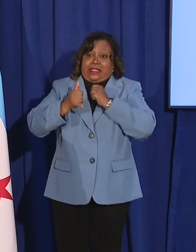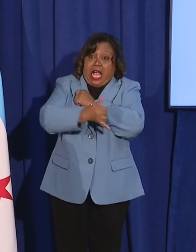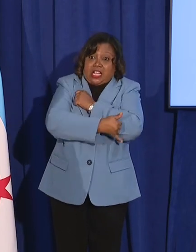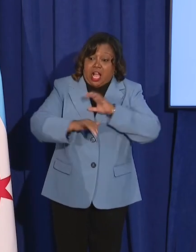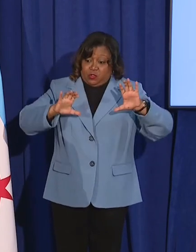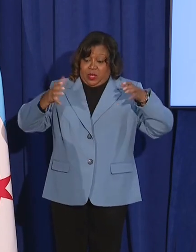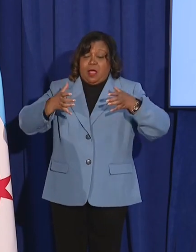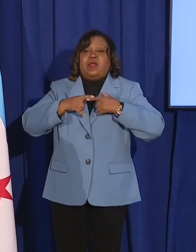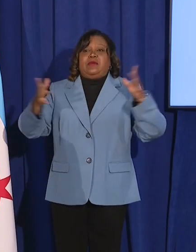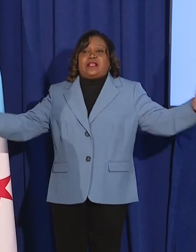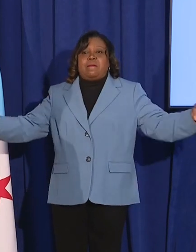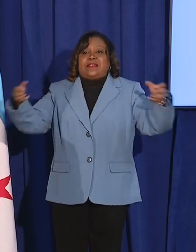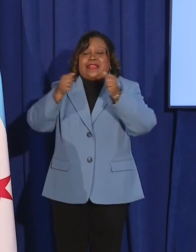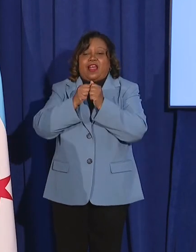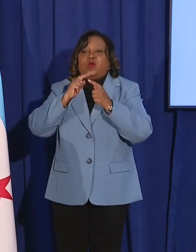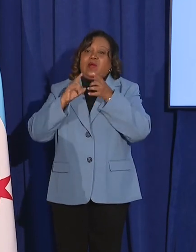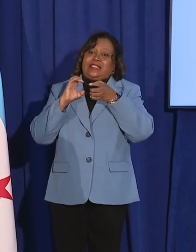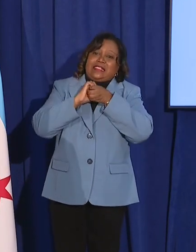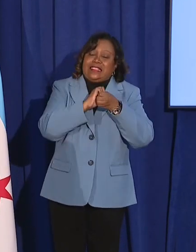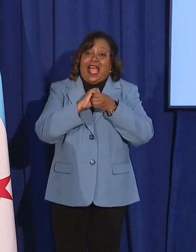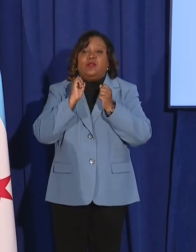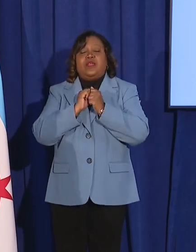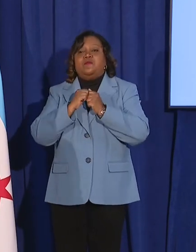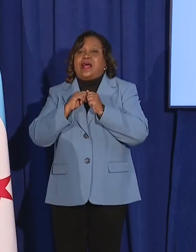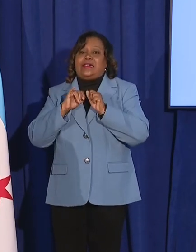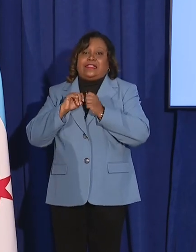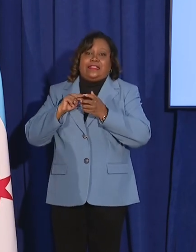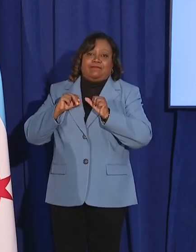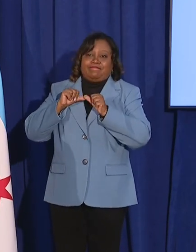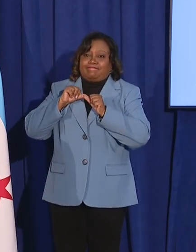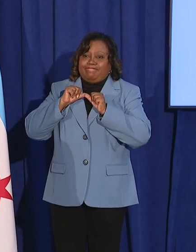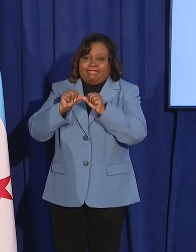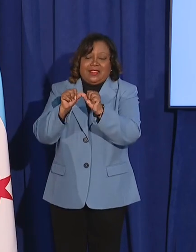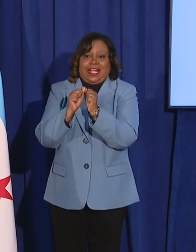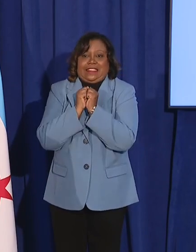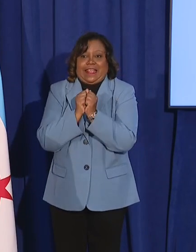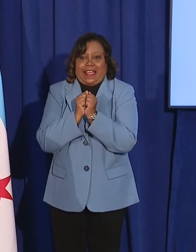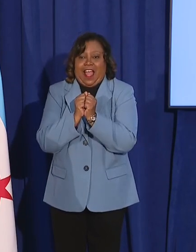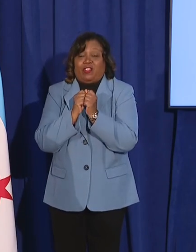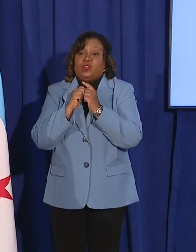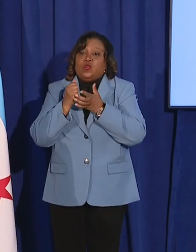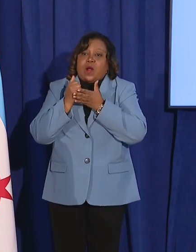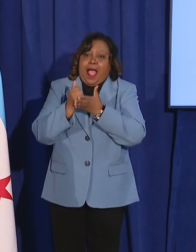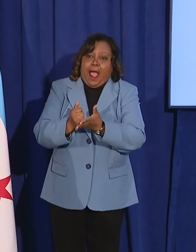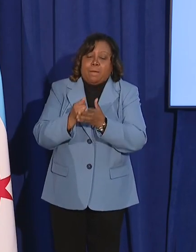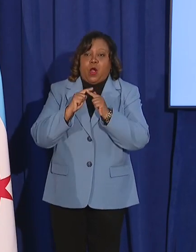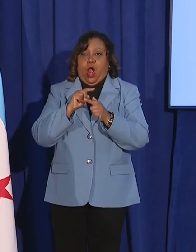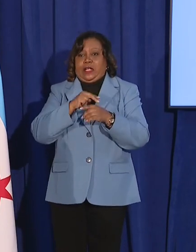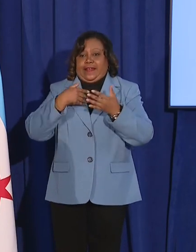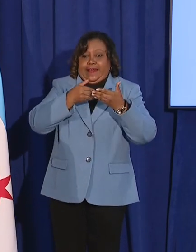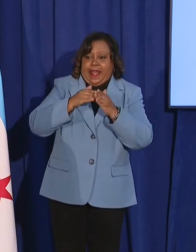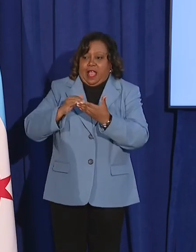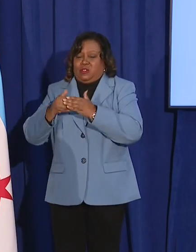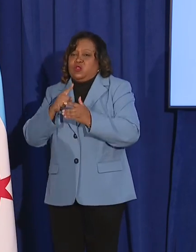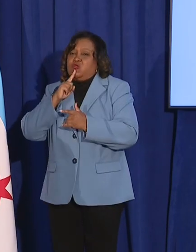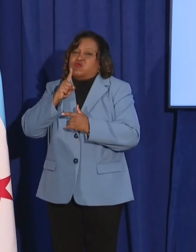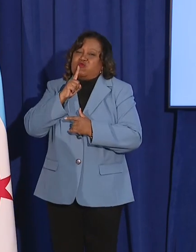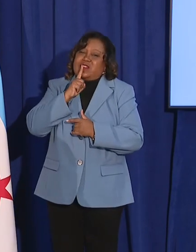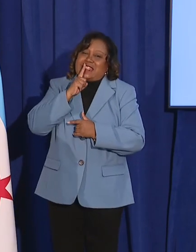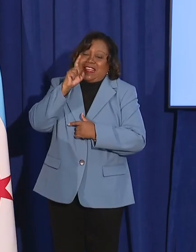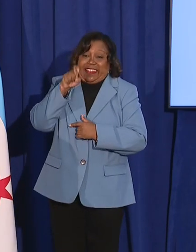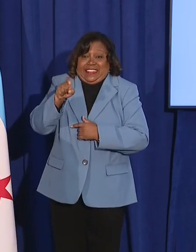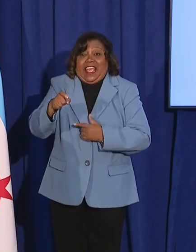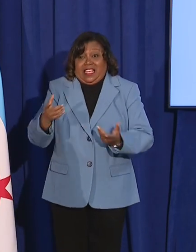country, we must come together. We must unite. We must stand together to help our neighbors who are desperately